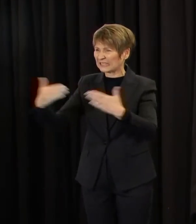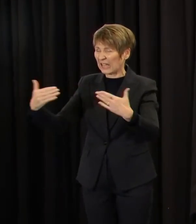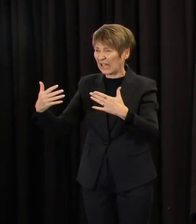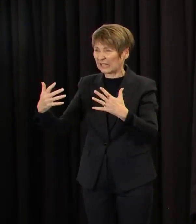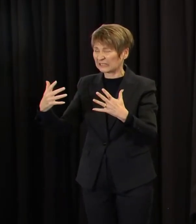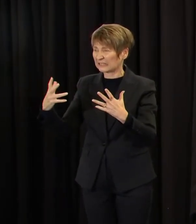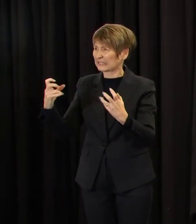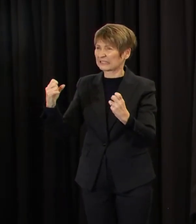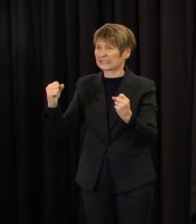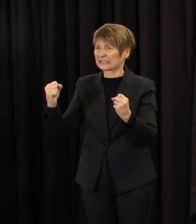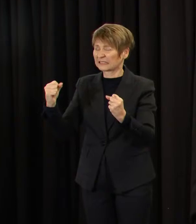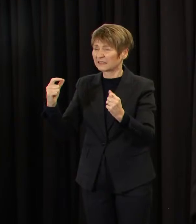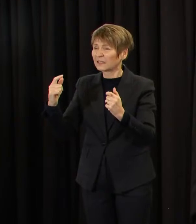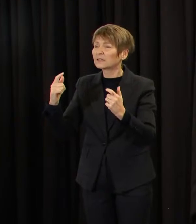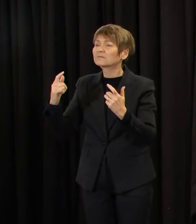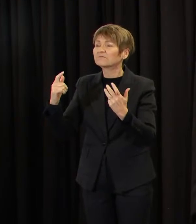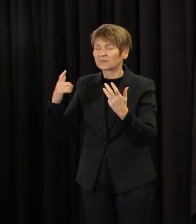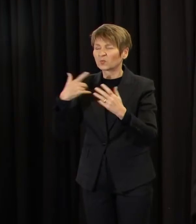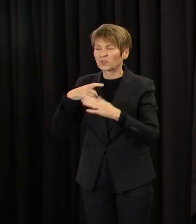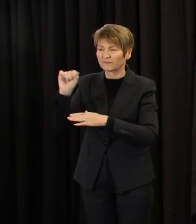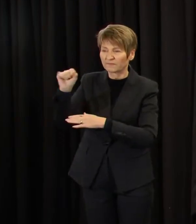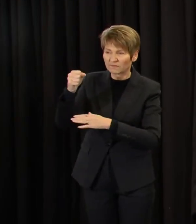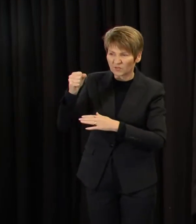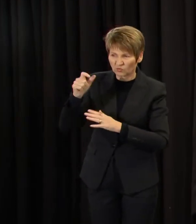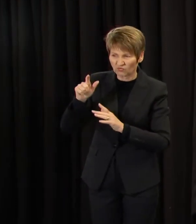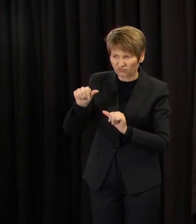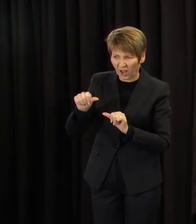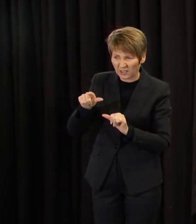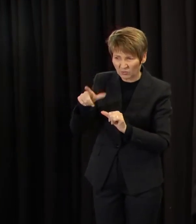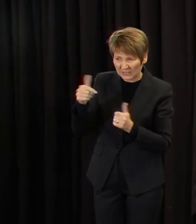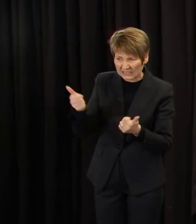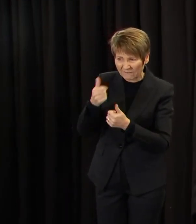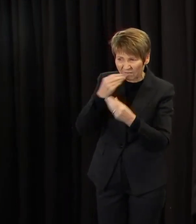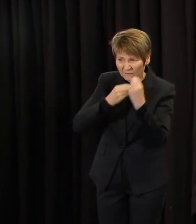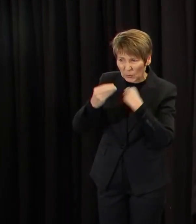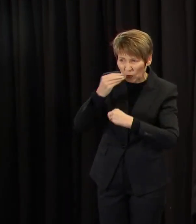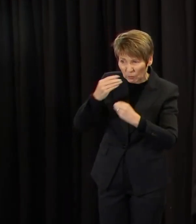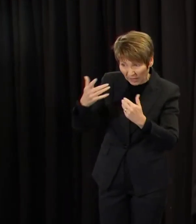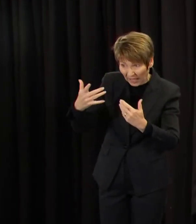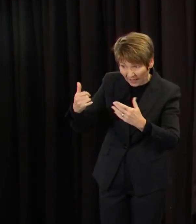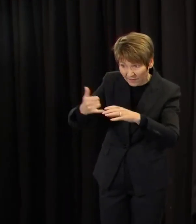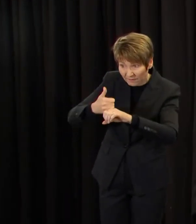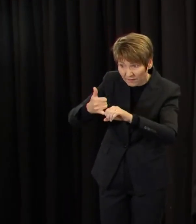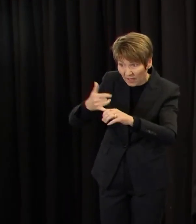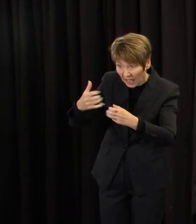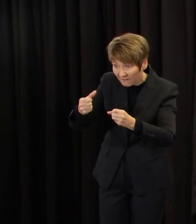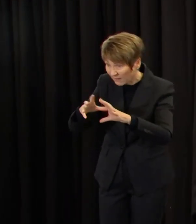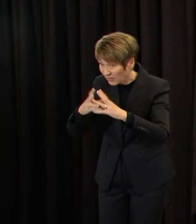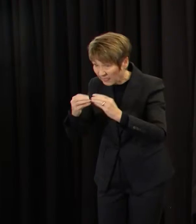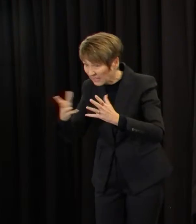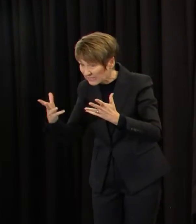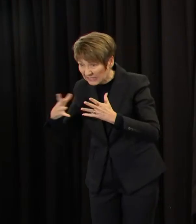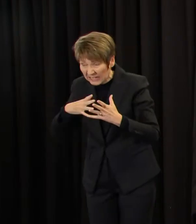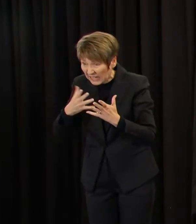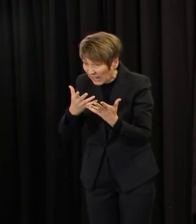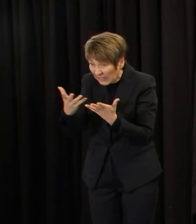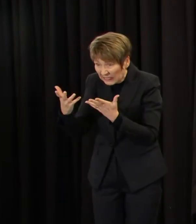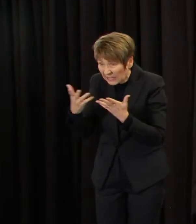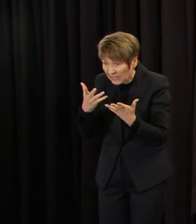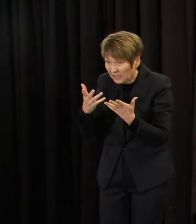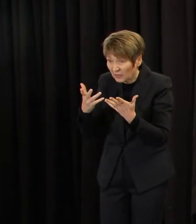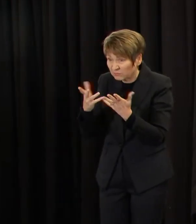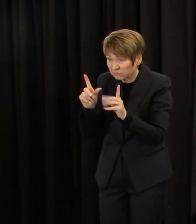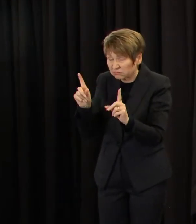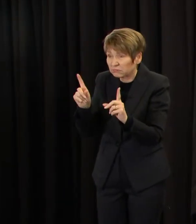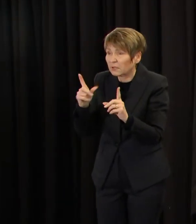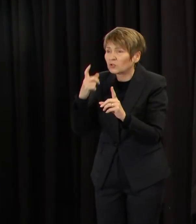there to make sure that people are okay, that they're healthy, that they're getting the food and the support and the welfare relief that they need, and they're doing the thing they're supposed to be doing. And again, the